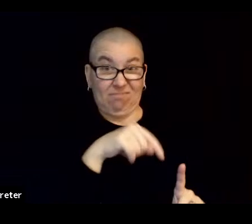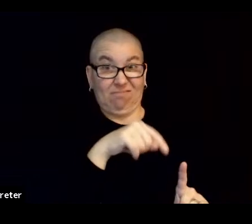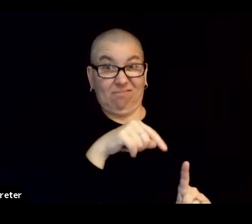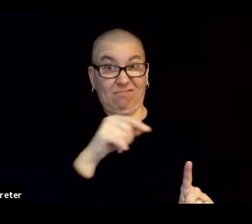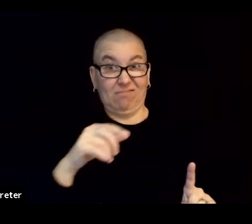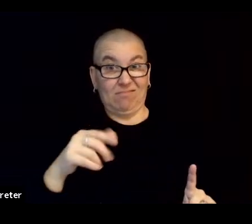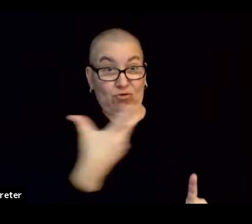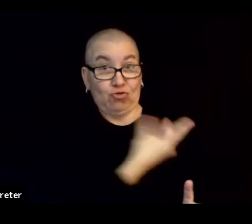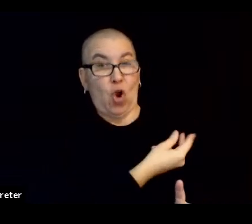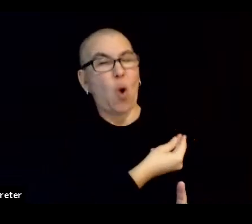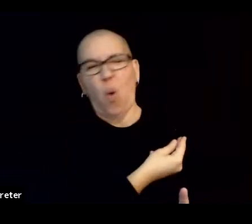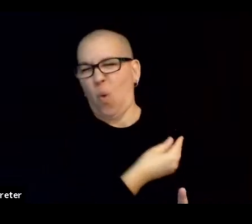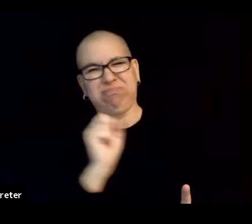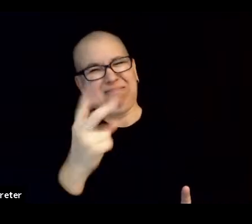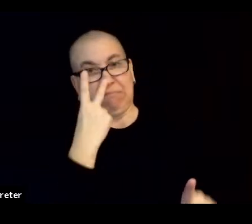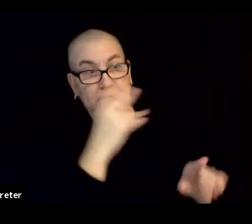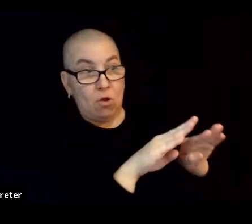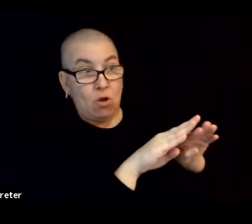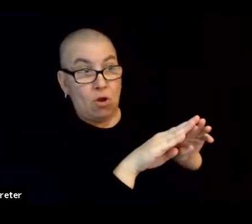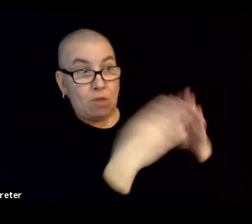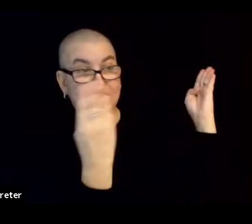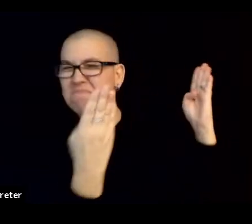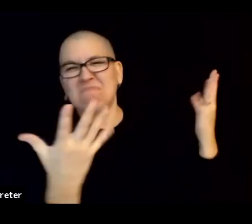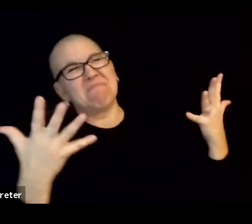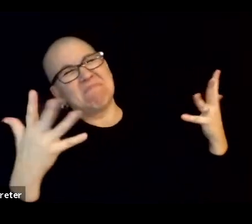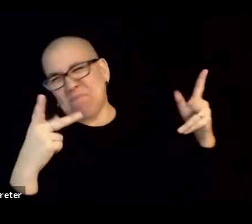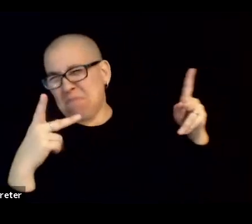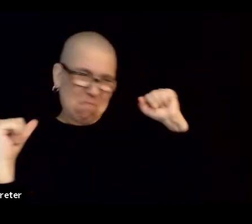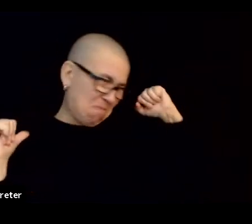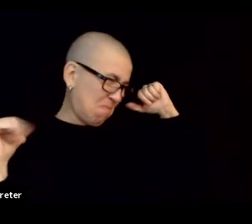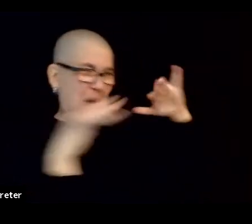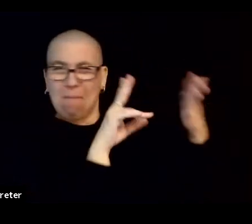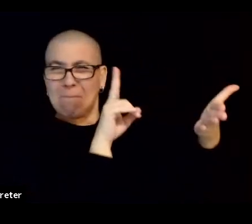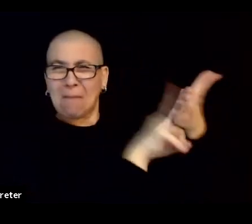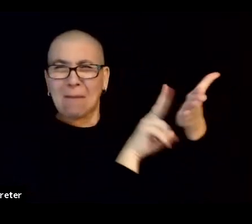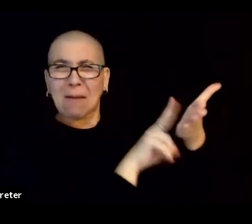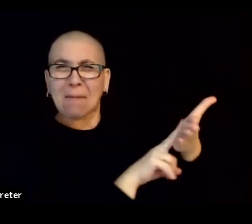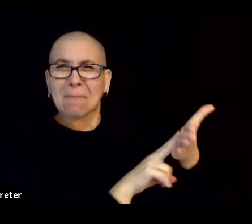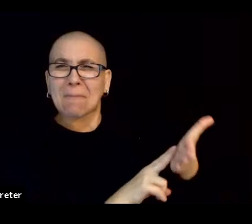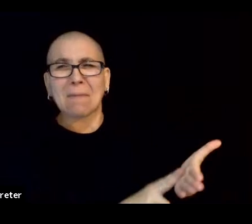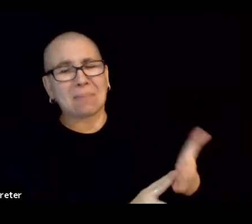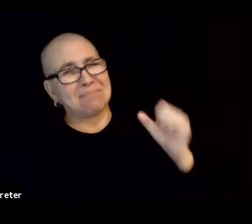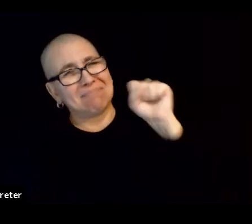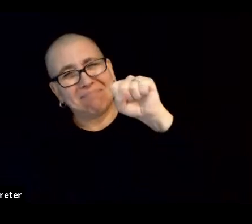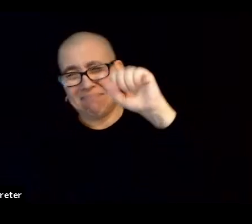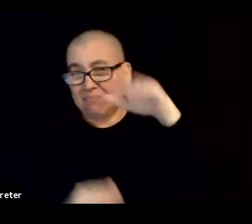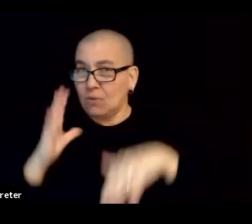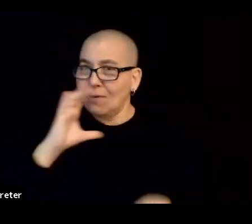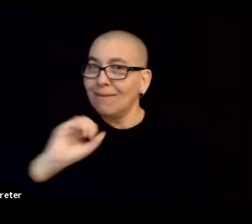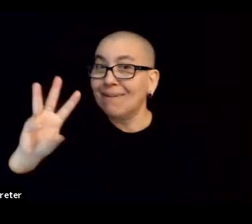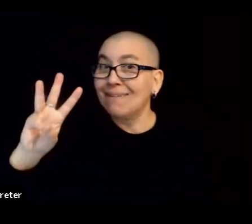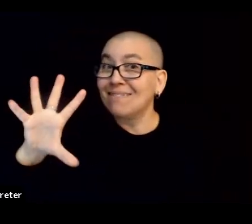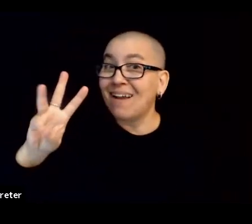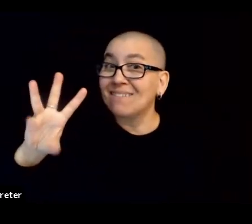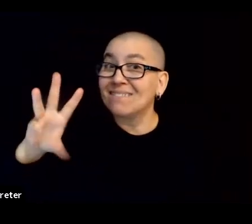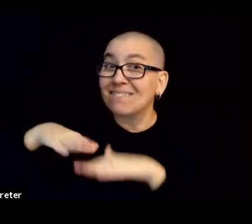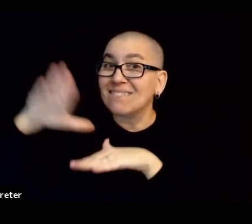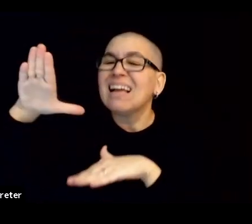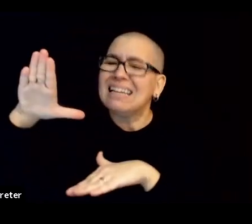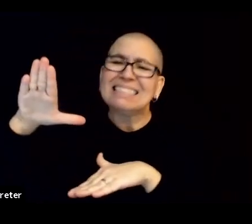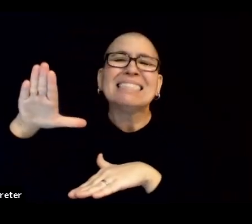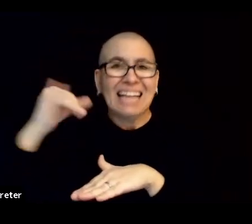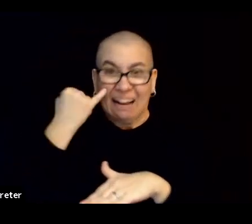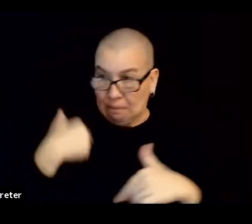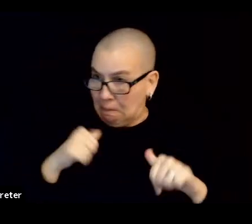you know your neighbor's 80, try and get them on, get their in there. But yeah, it's worth it to do this, but it is not without